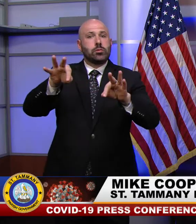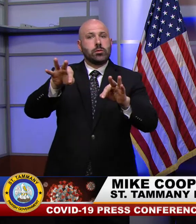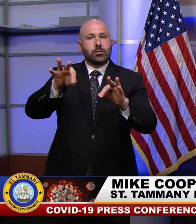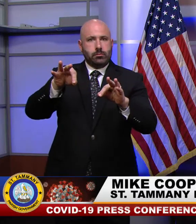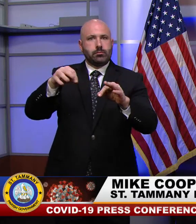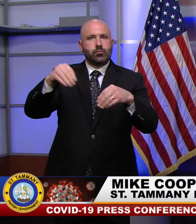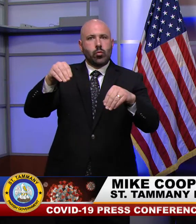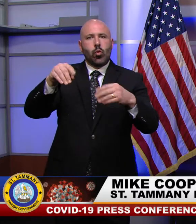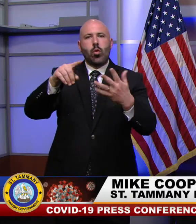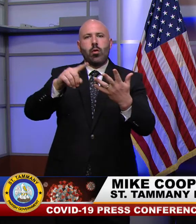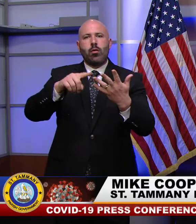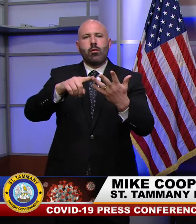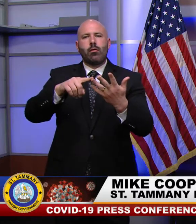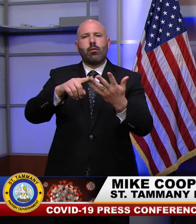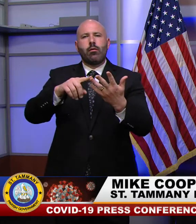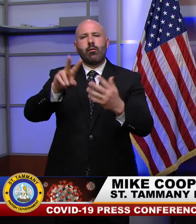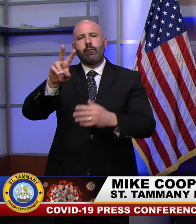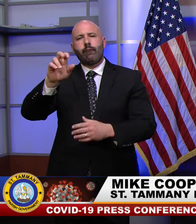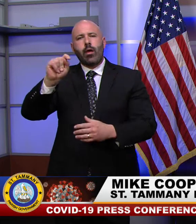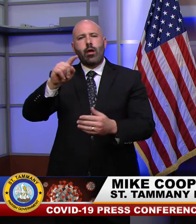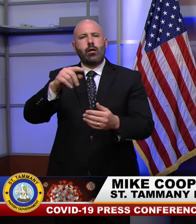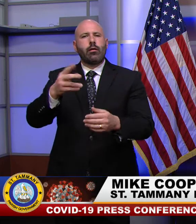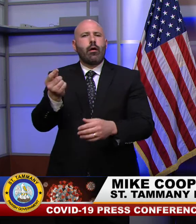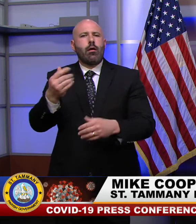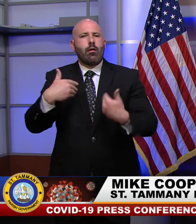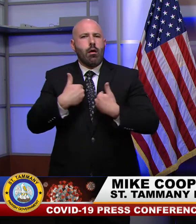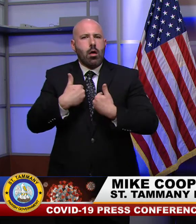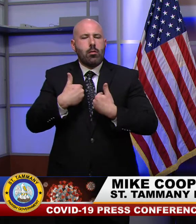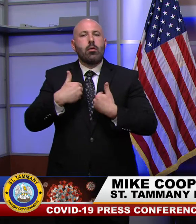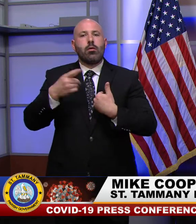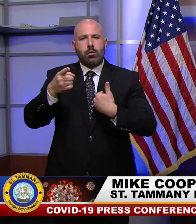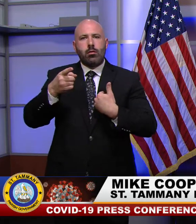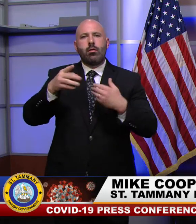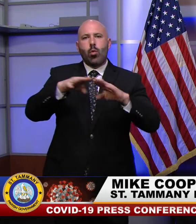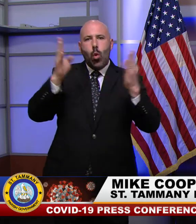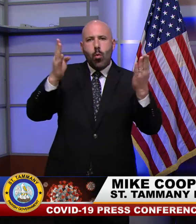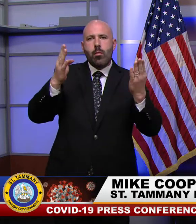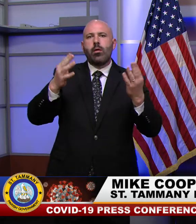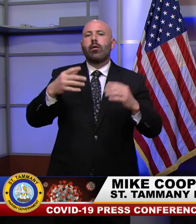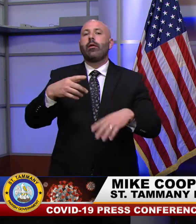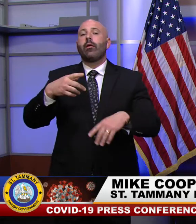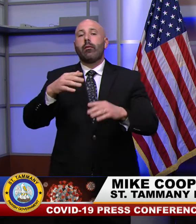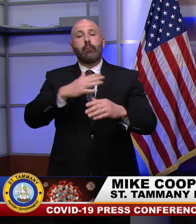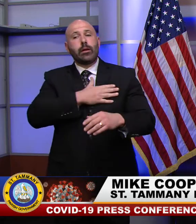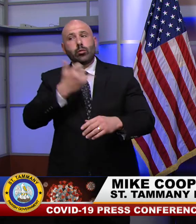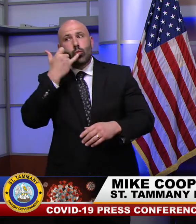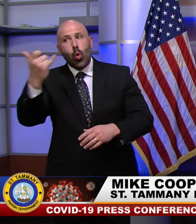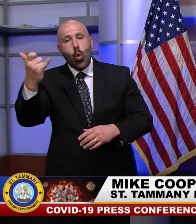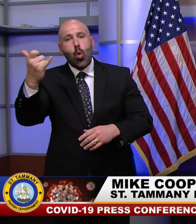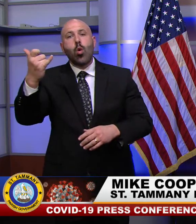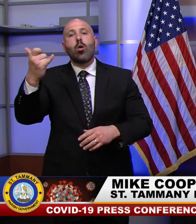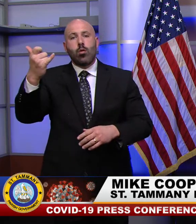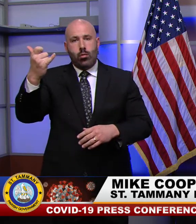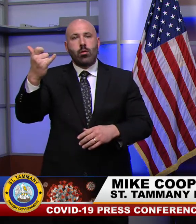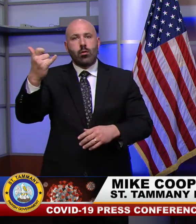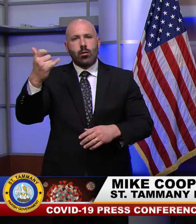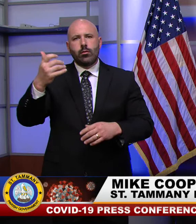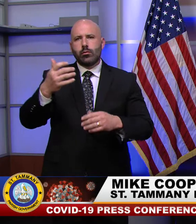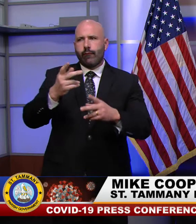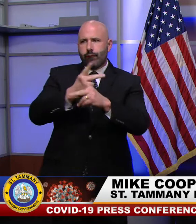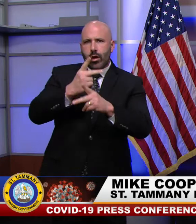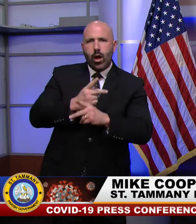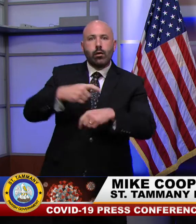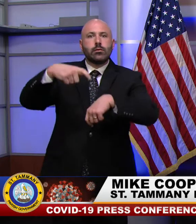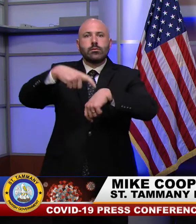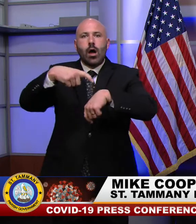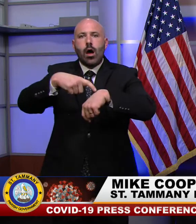are available to serve the public. Please call your veterinarian or your doctor to determine their operations